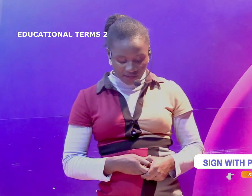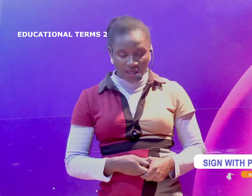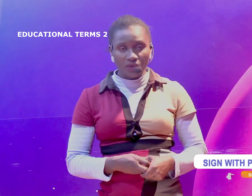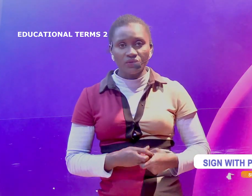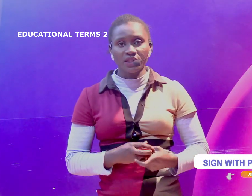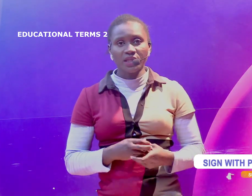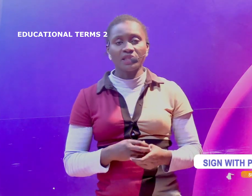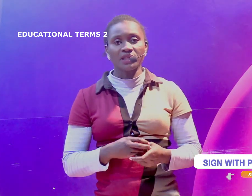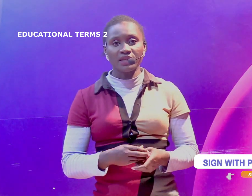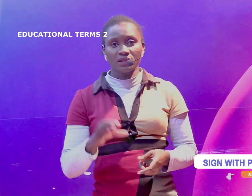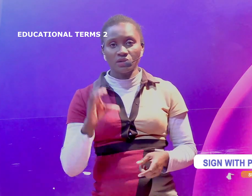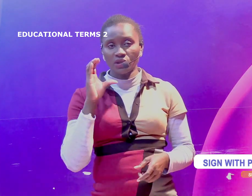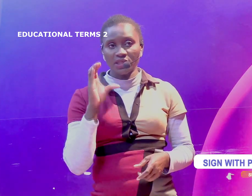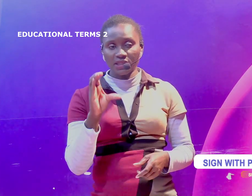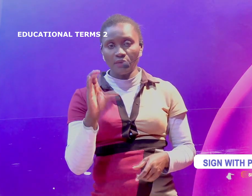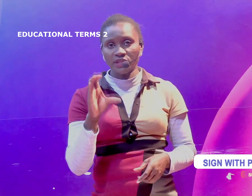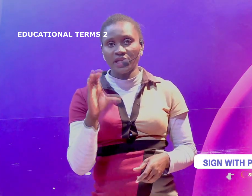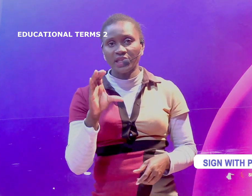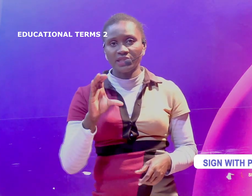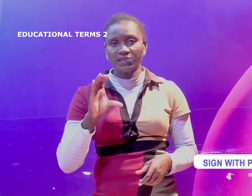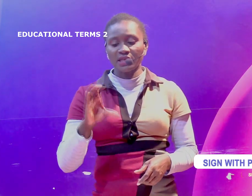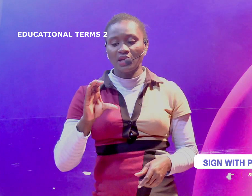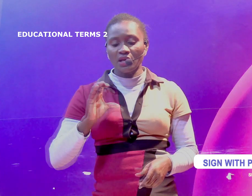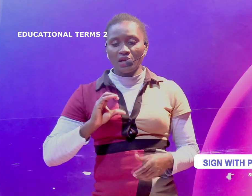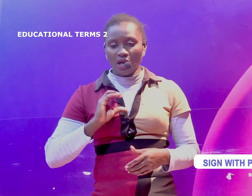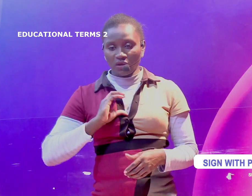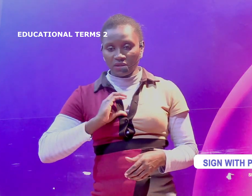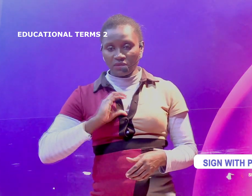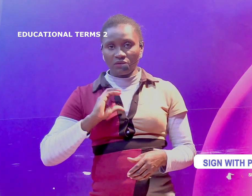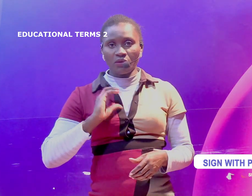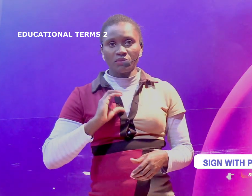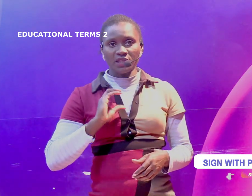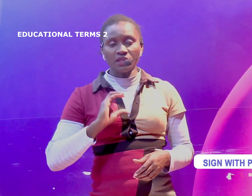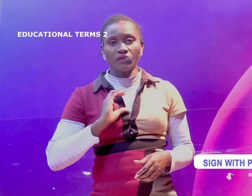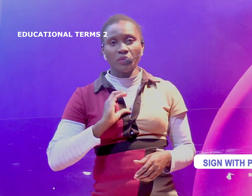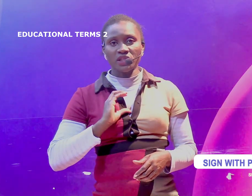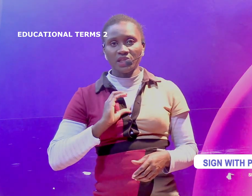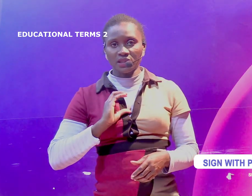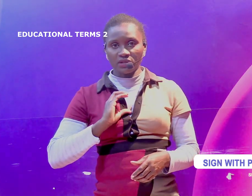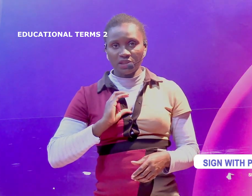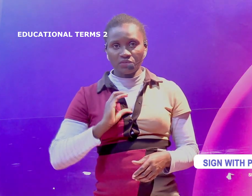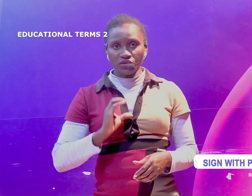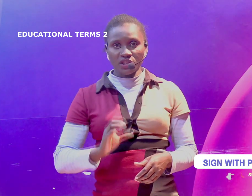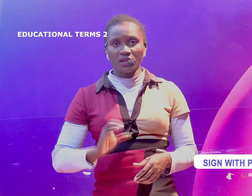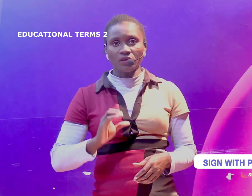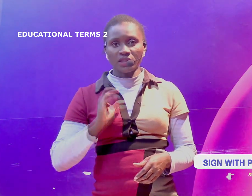do we sign chance? So the same, using a letter C. From starting from your chest, we'll just push it downwards,